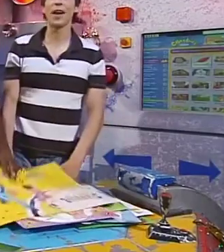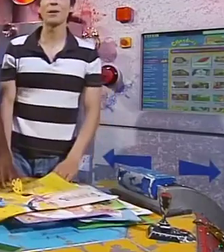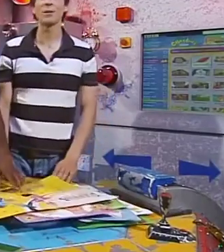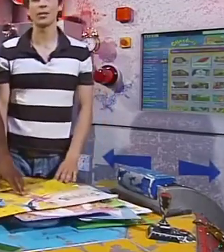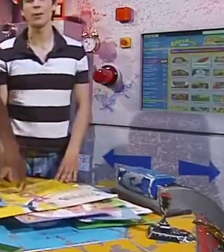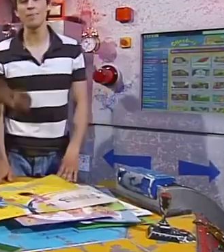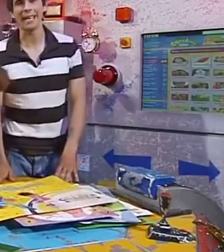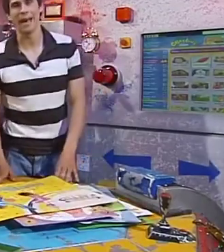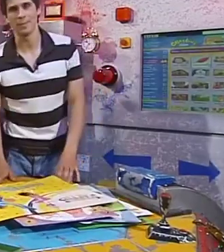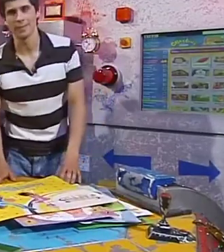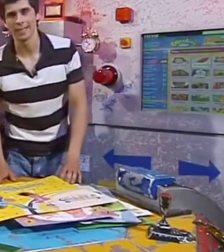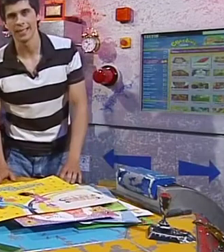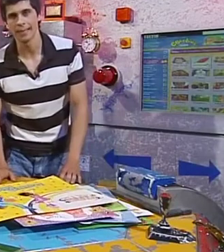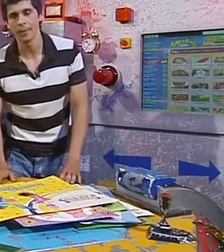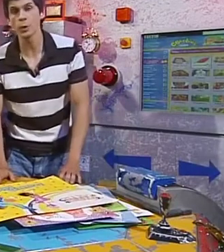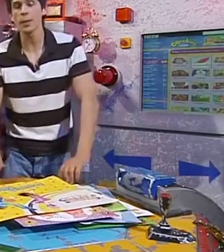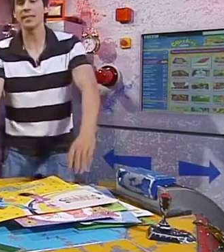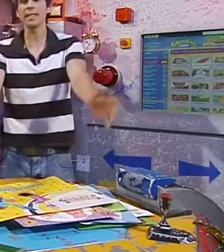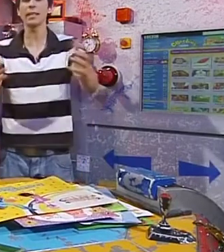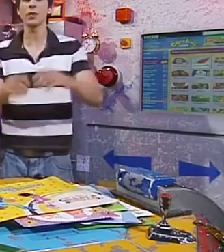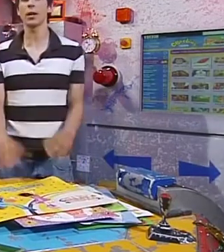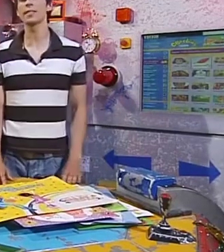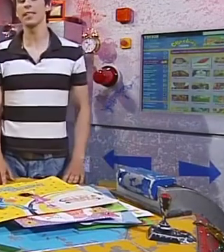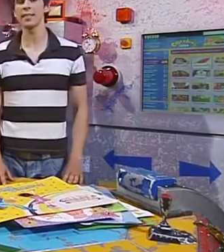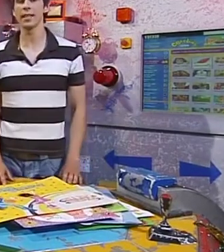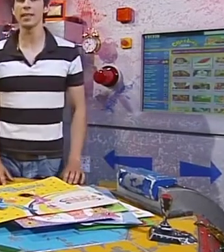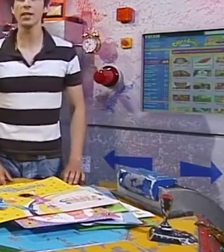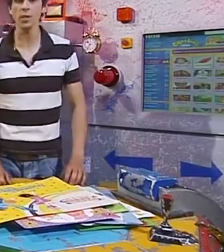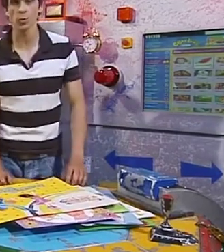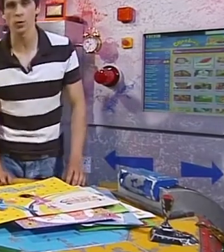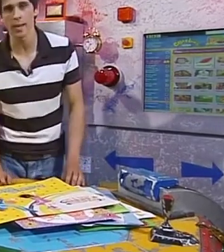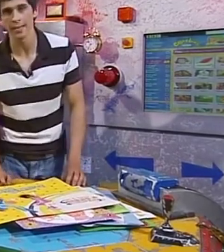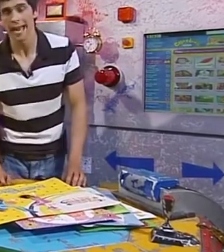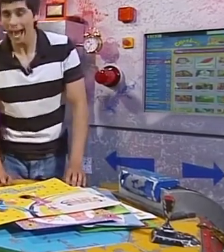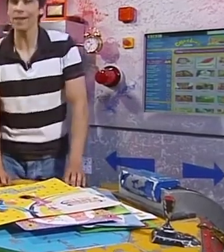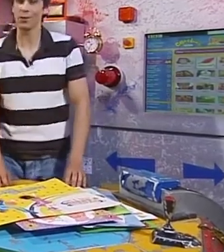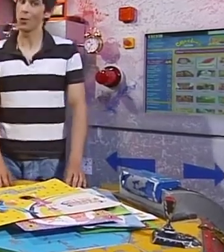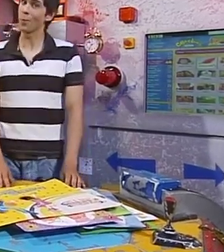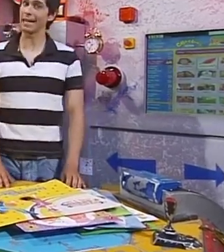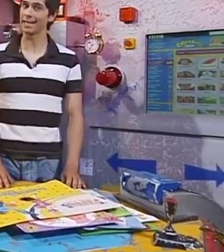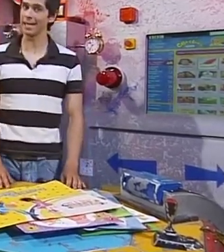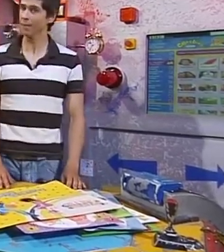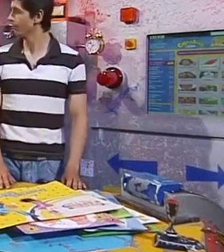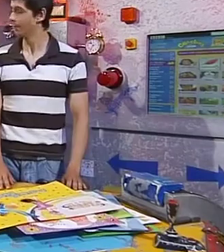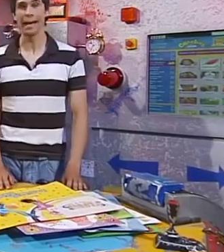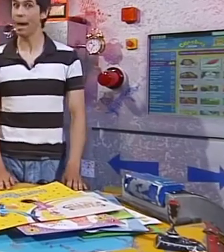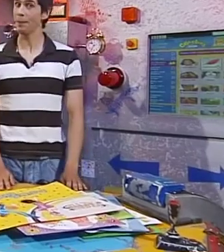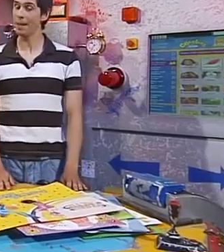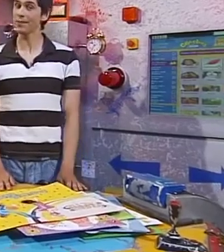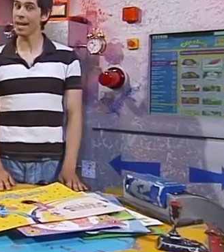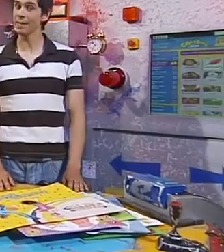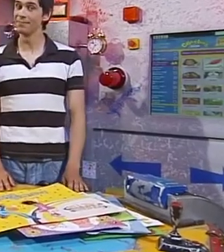your family wishing you a big happy birthday today. Now, do keep sending in your cards nice and early to the usual address. And if it's your big day today,